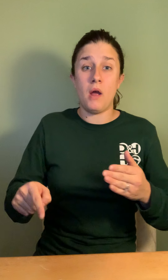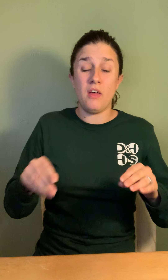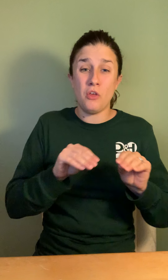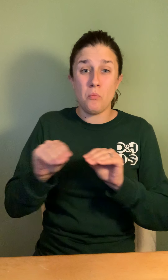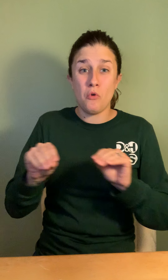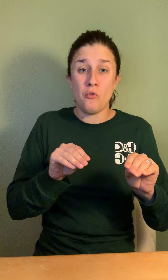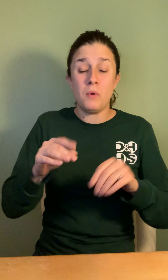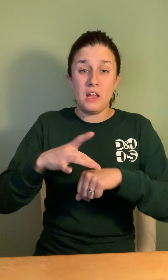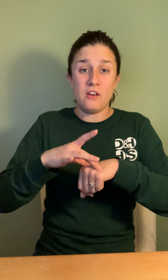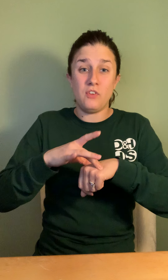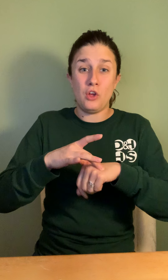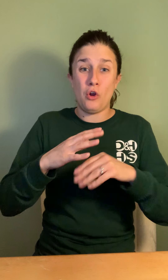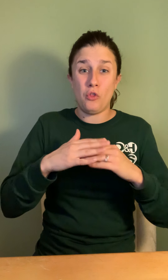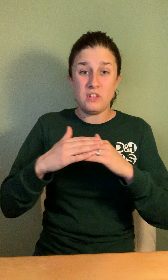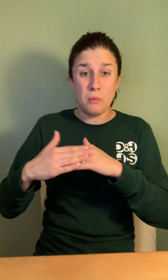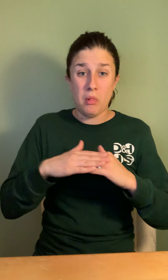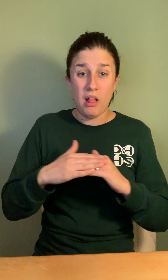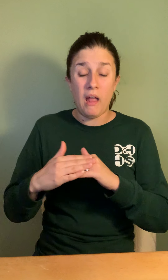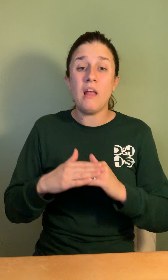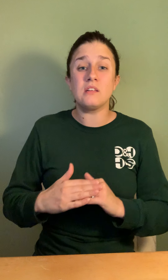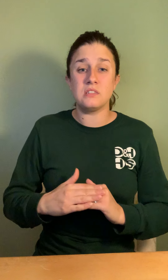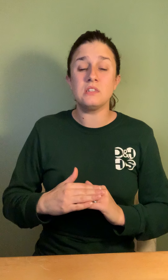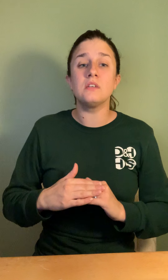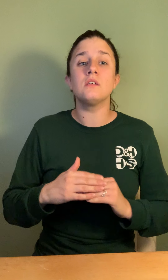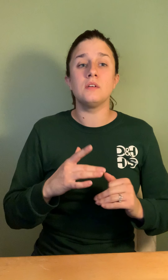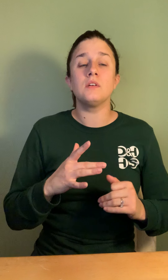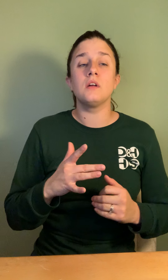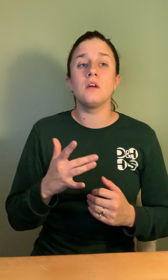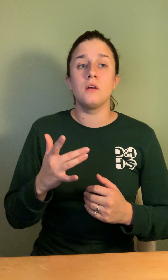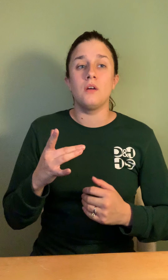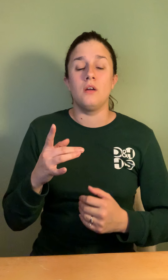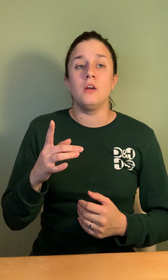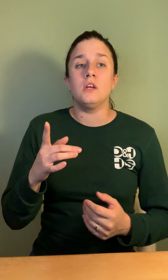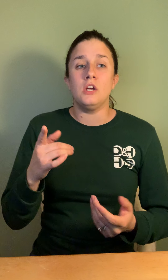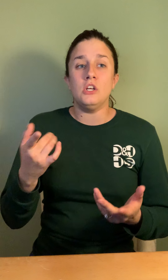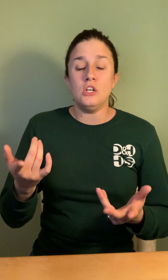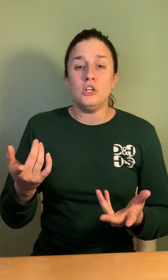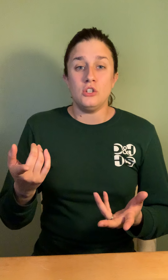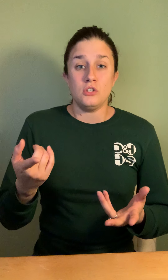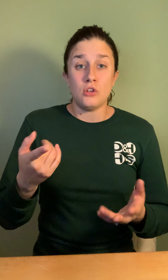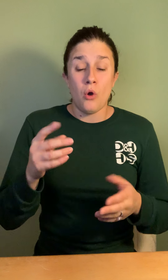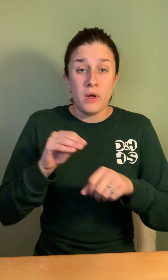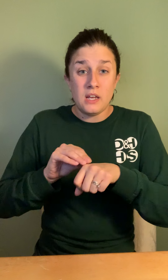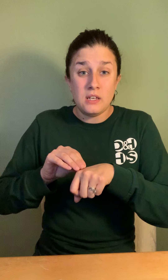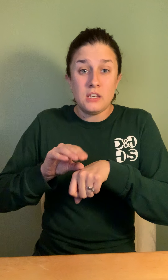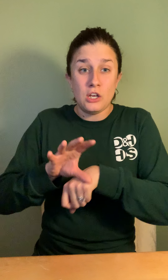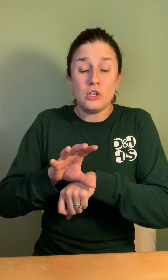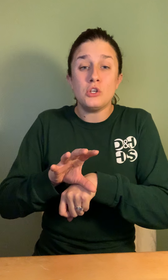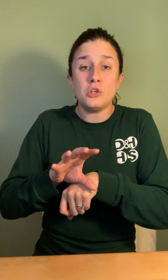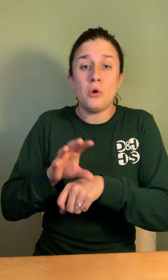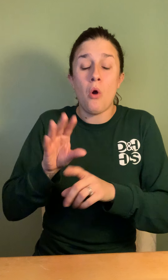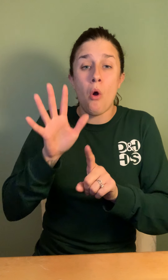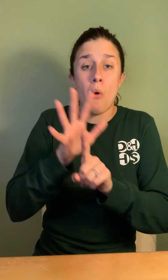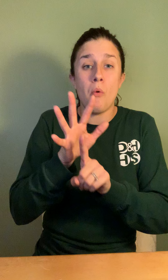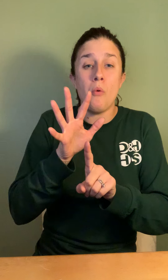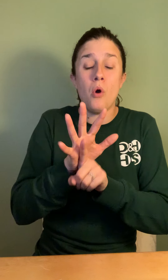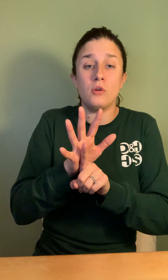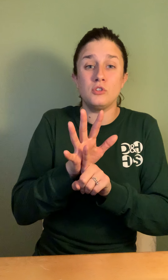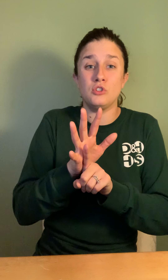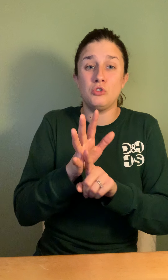tectonic plates, and in so, it is exposed to intense heat and or pressure, causing it